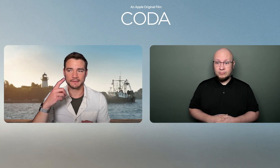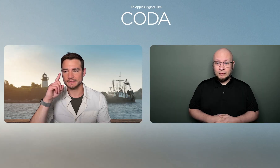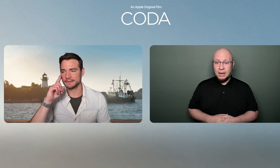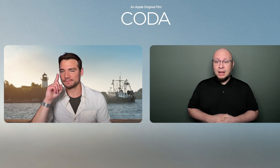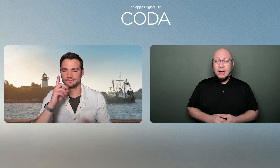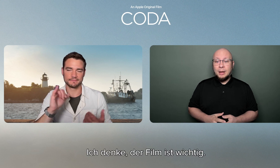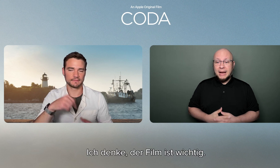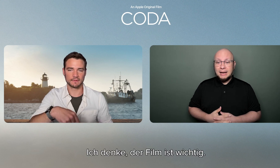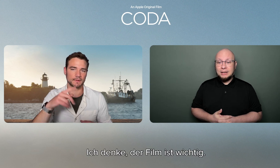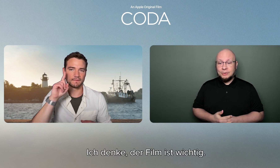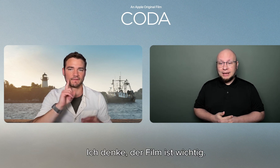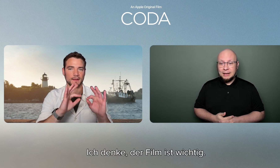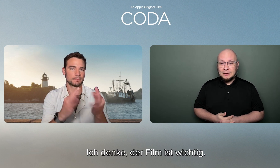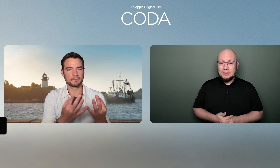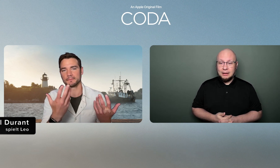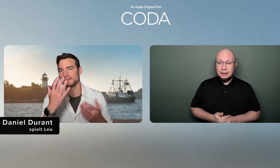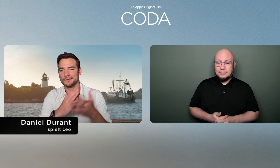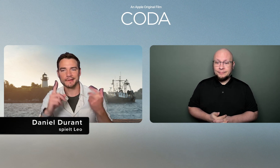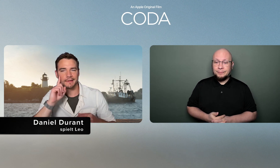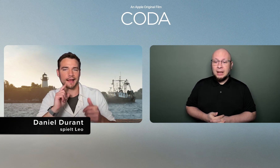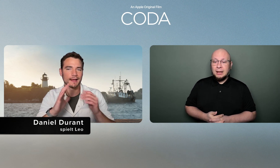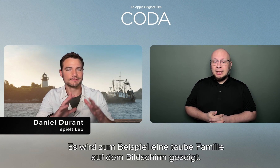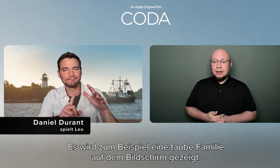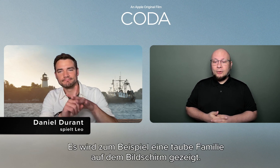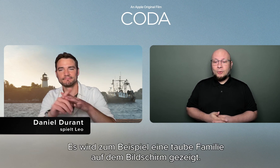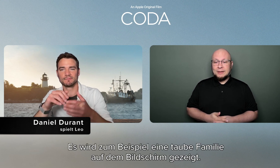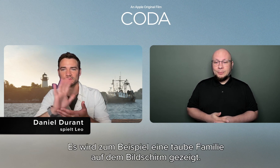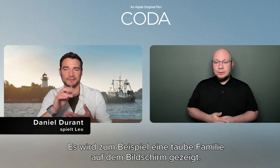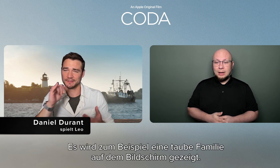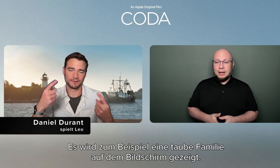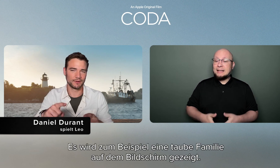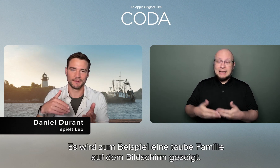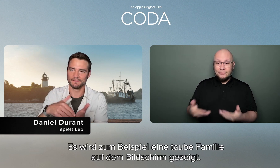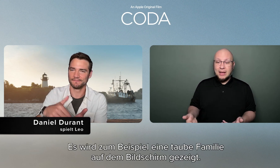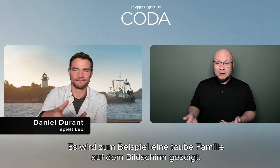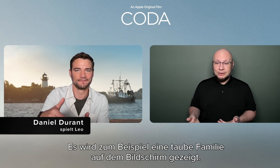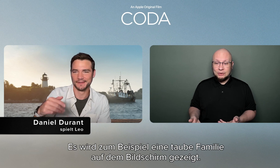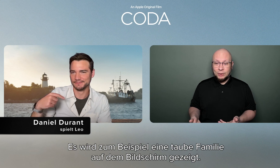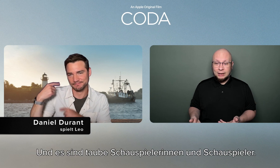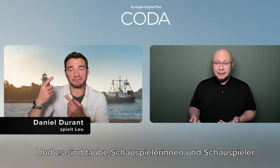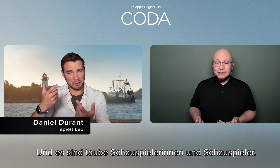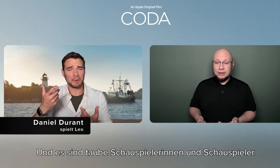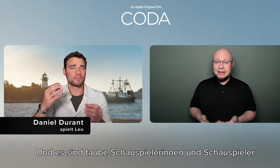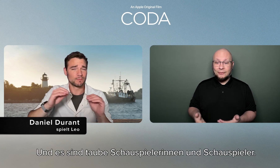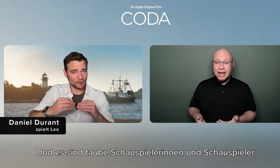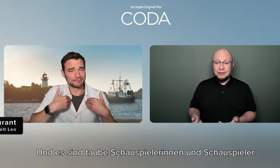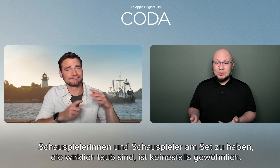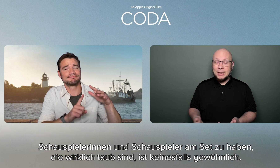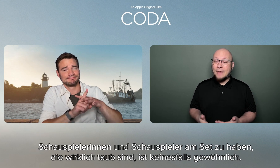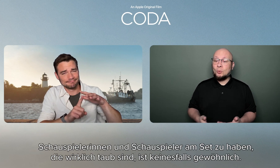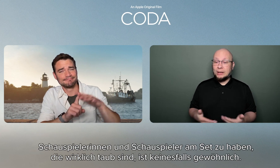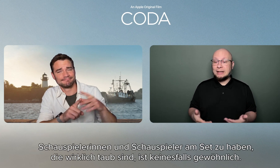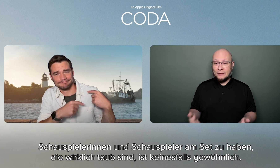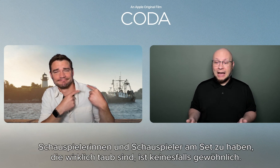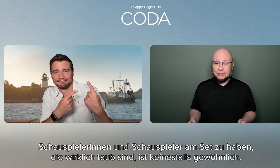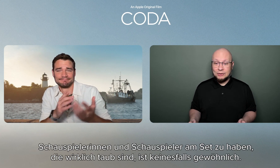experience. I do think it is. You know, for example, it's a deaf family on screen and these are deaf actors, but